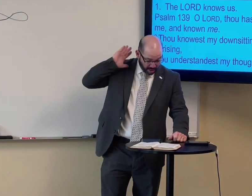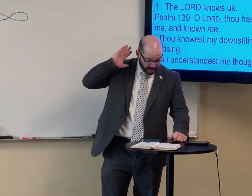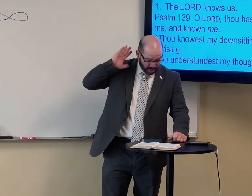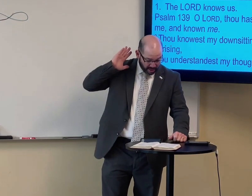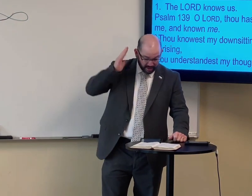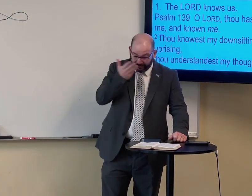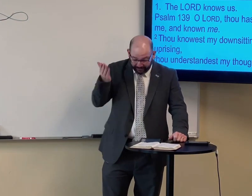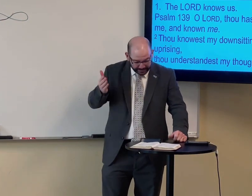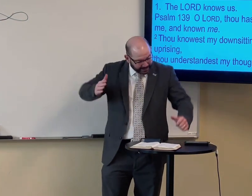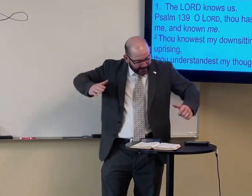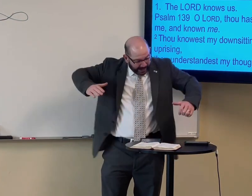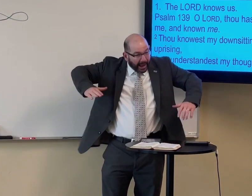In the Old Testament,